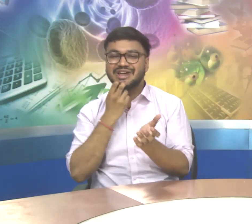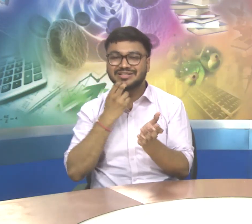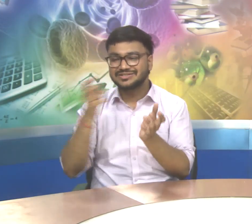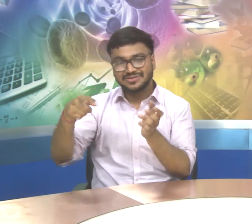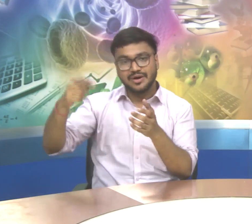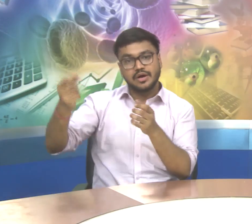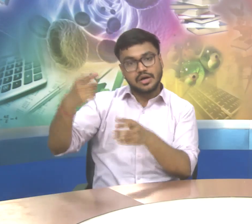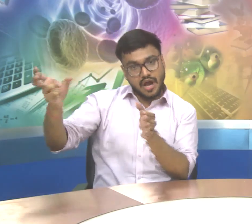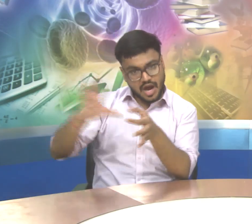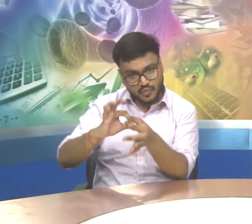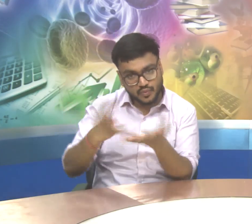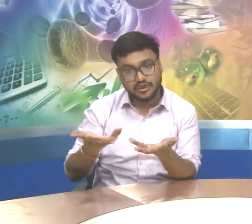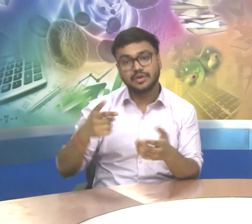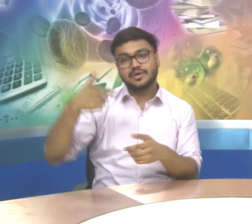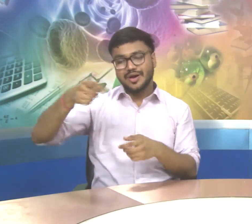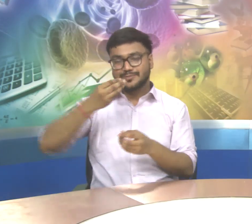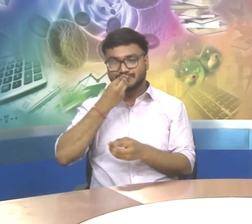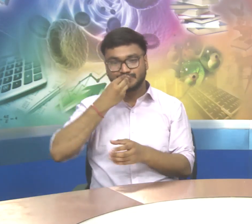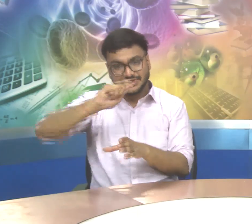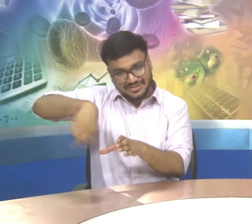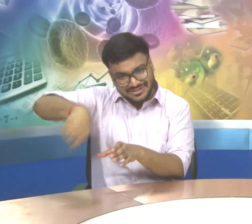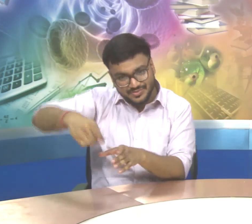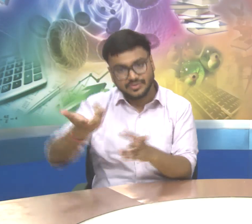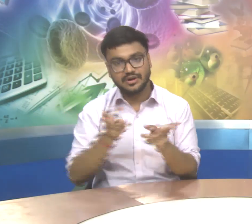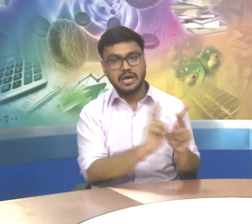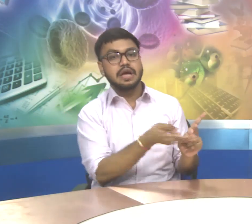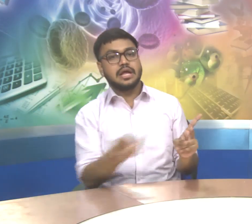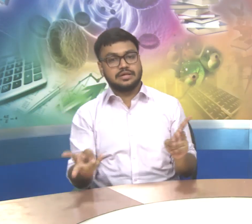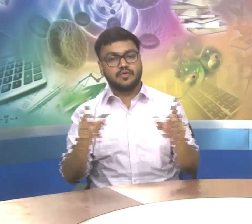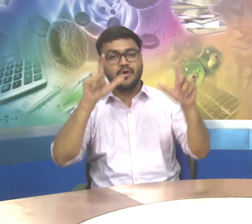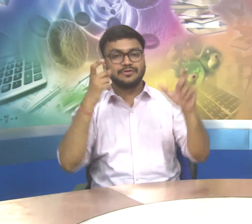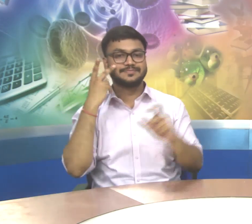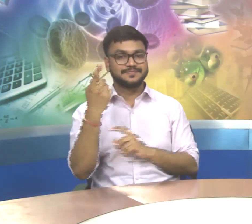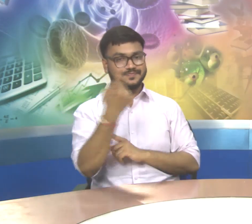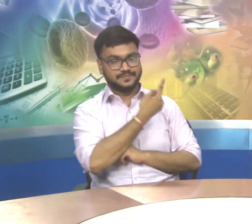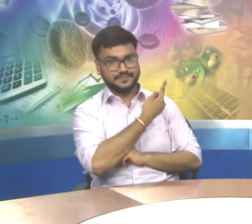These fuels are important for energy and daily life uses.